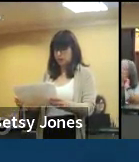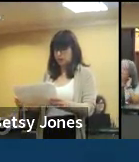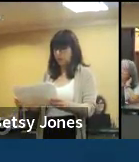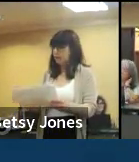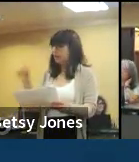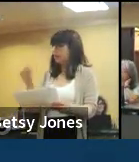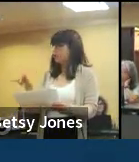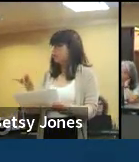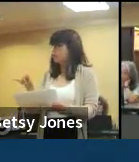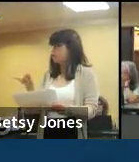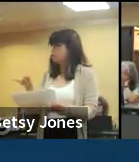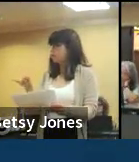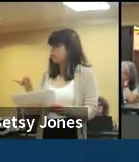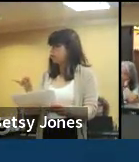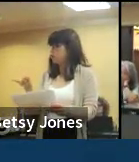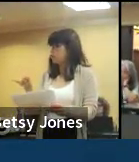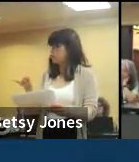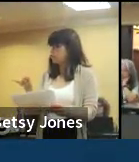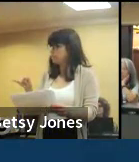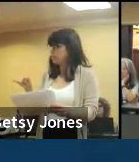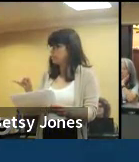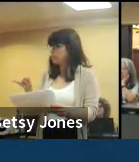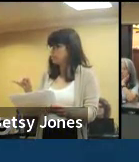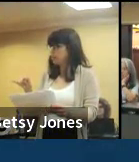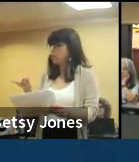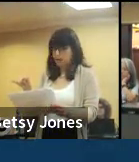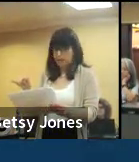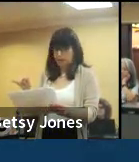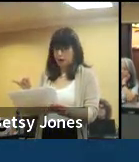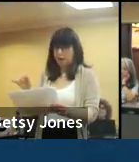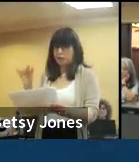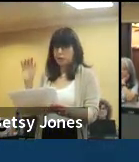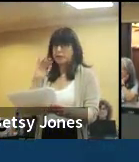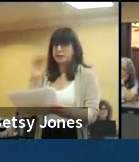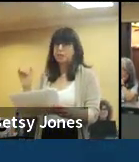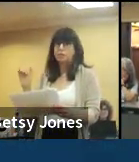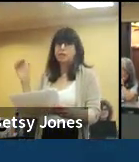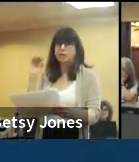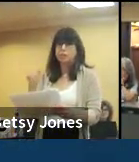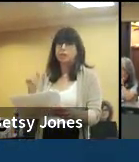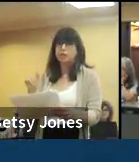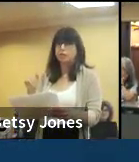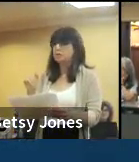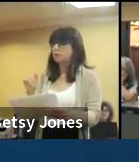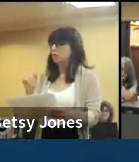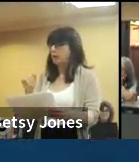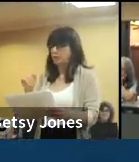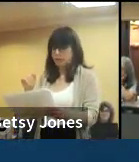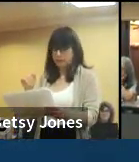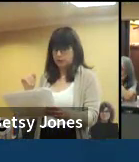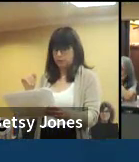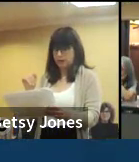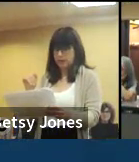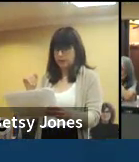in the future. And I heard, Jane, you also have an OIC update real quick. Okay. All right, so let's get through these because we want to make sure we start our